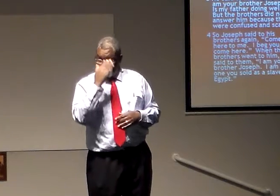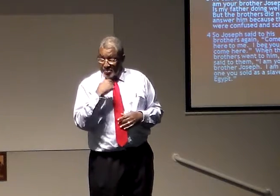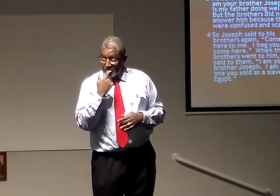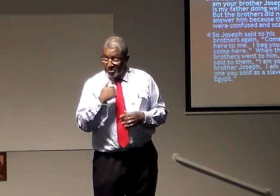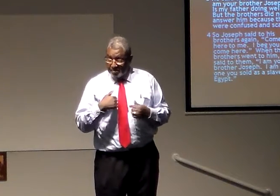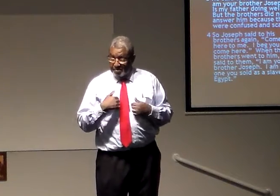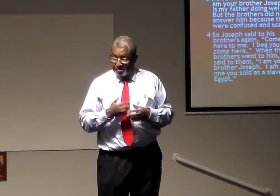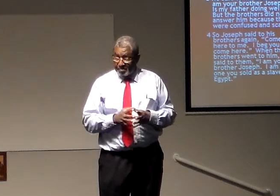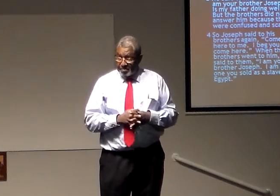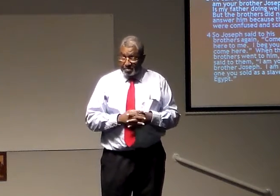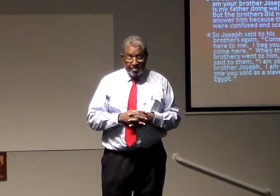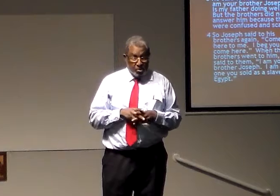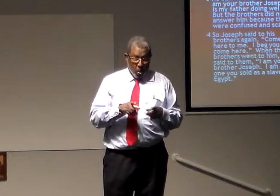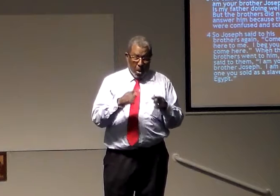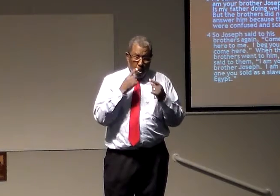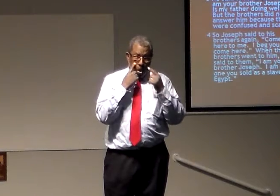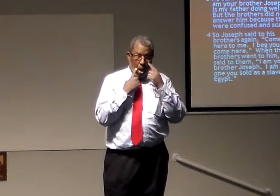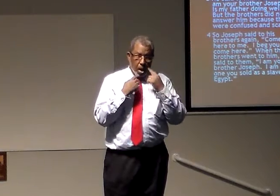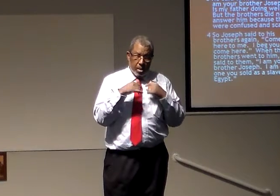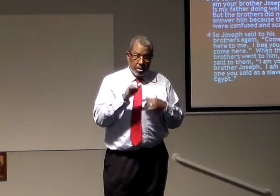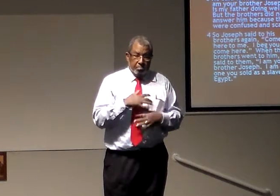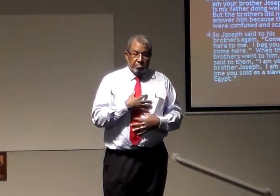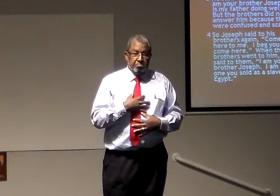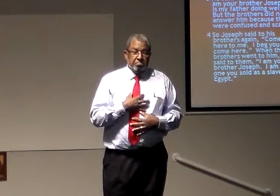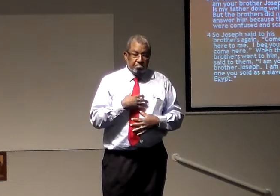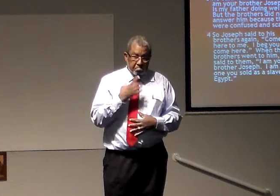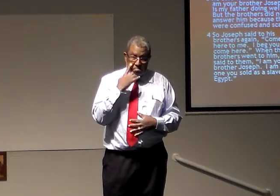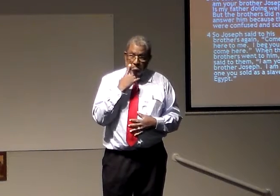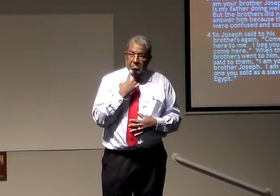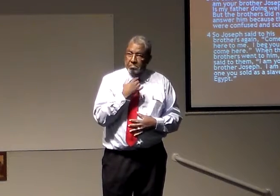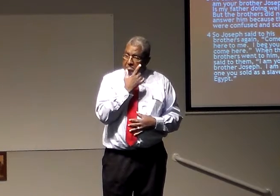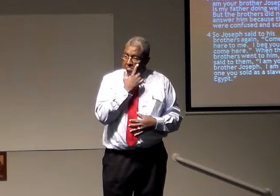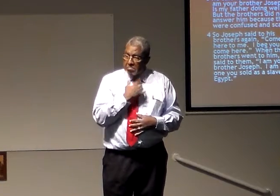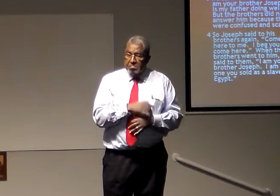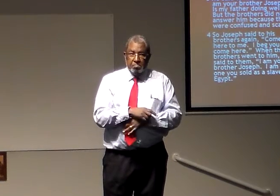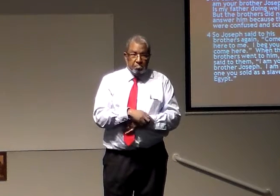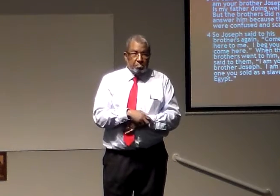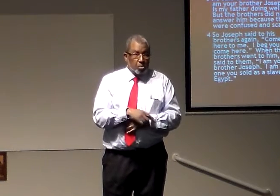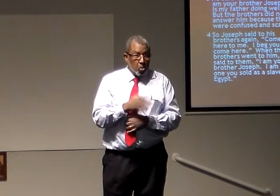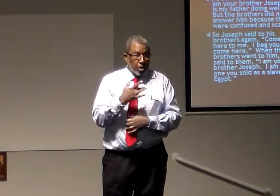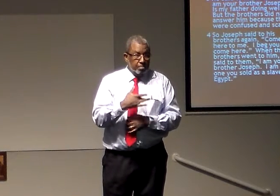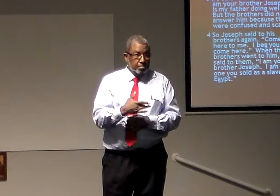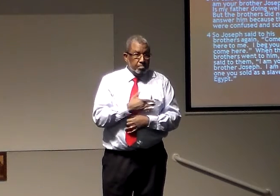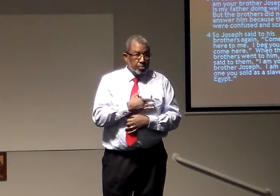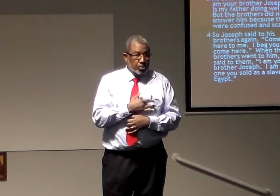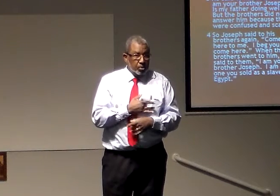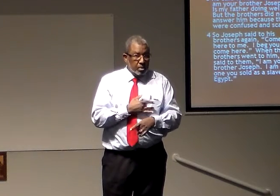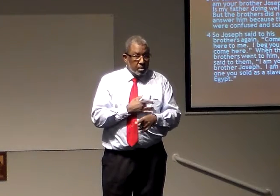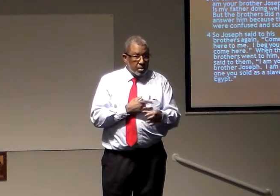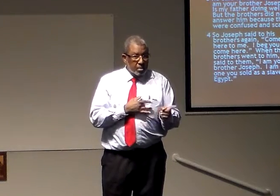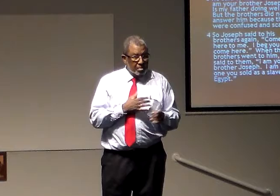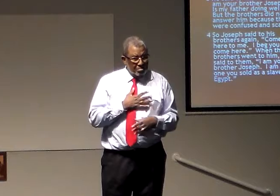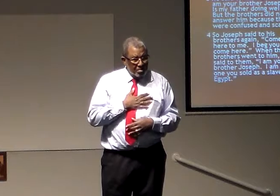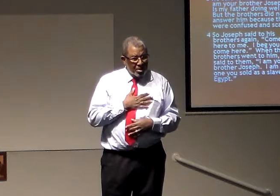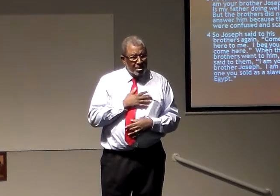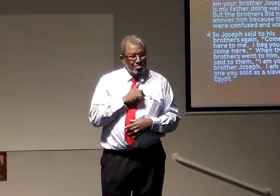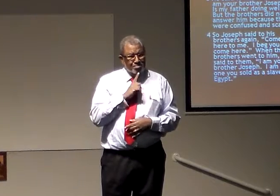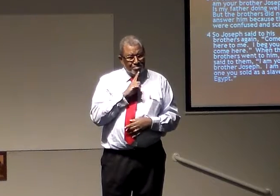hey, you know who I am? Oh, he was crying. He was still crying because he was touched.